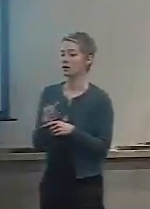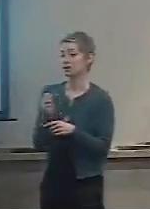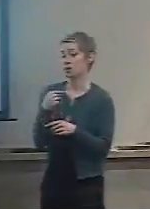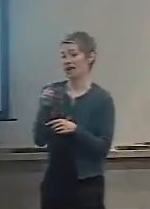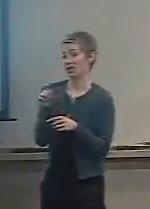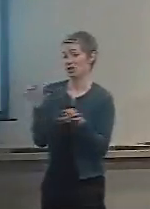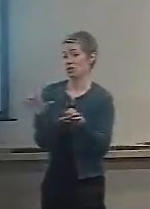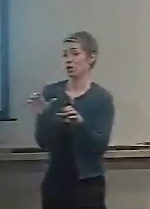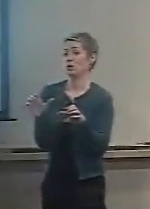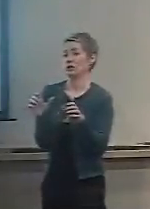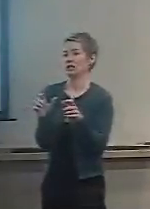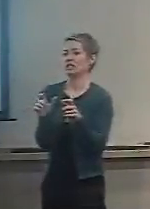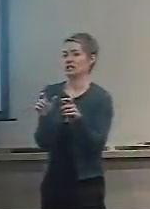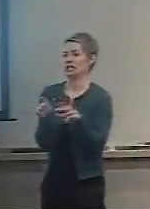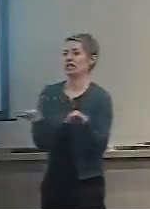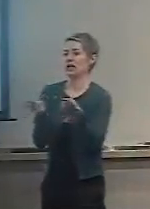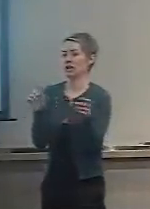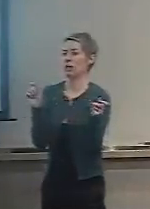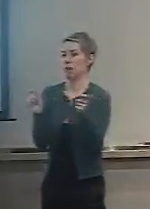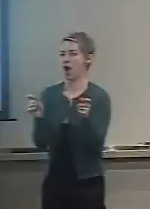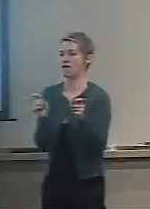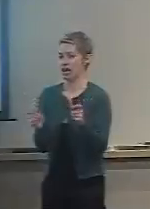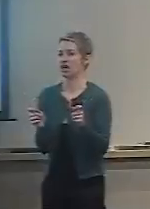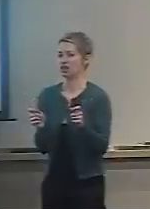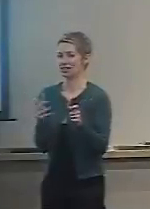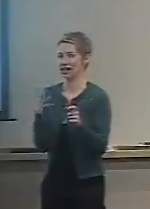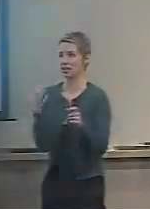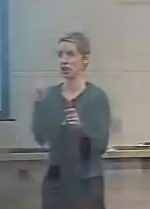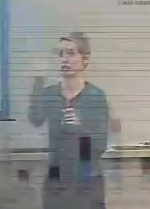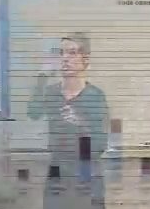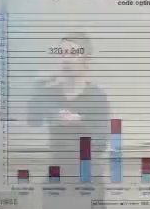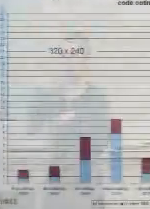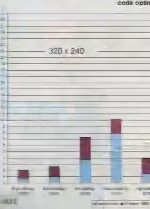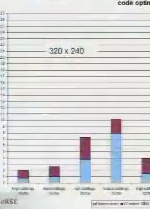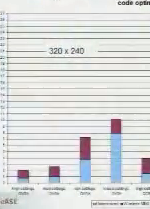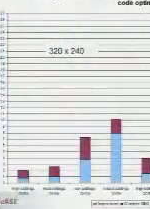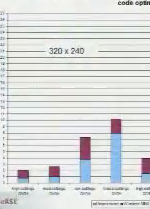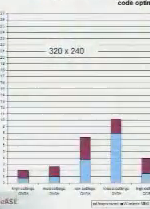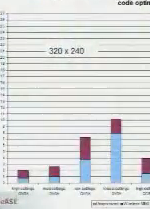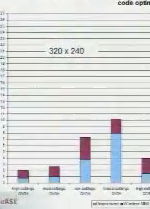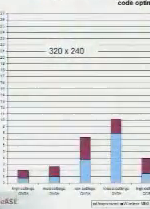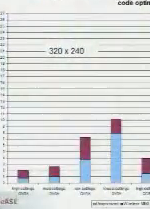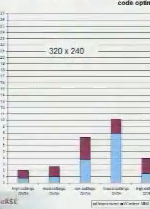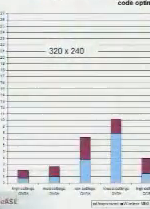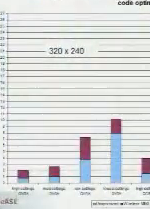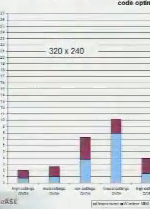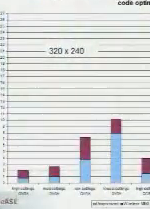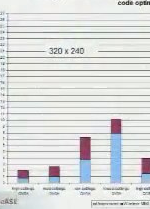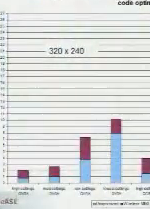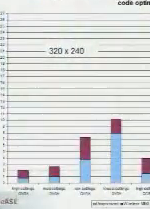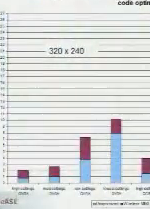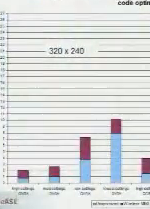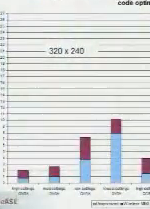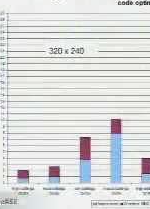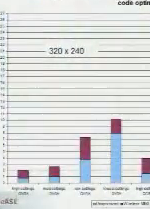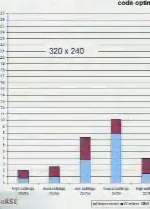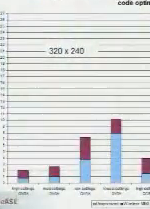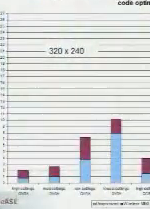So we had to do significant modifications. Took quite a bit of time. So this is sort of the